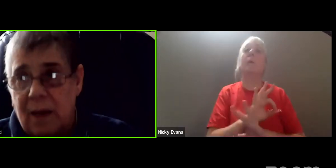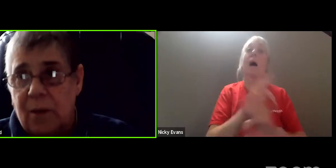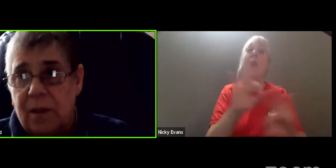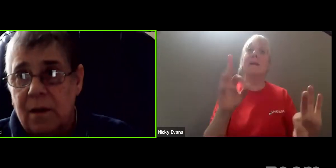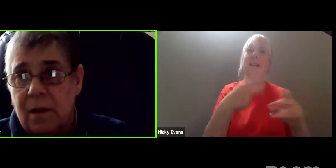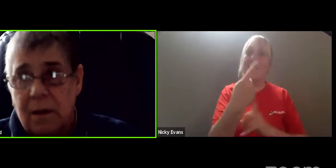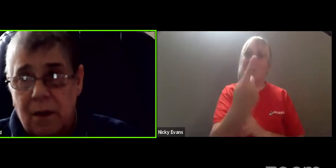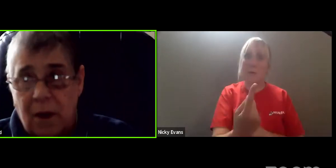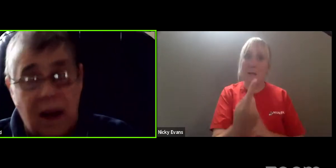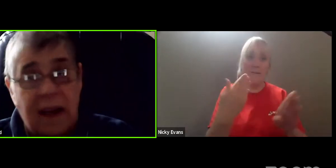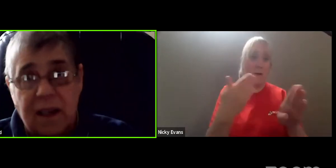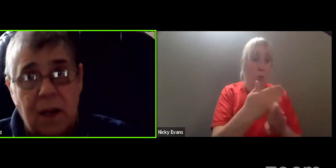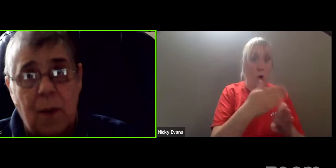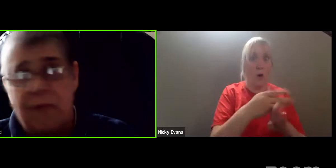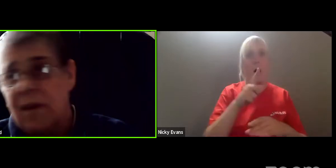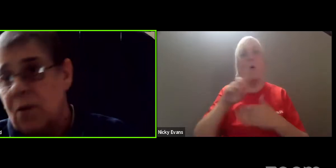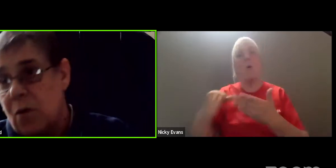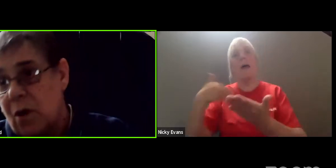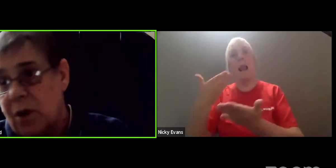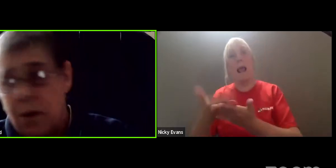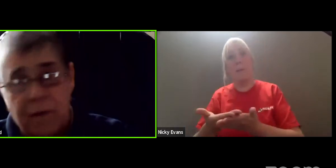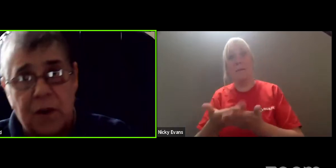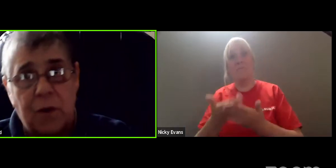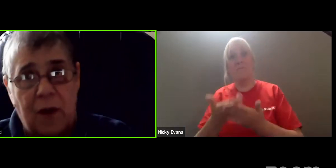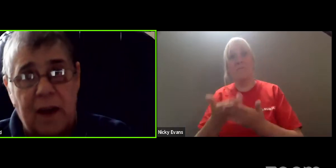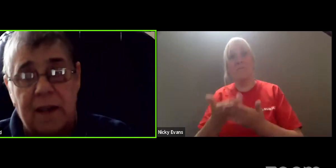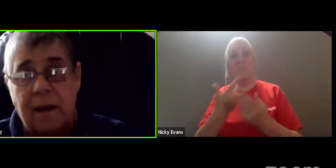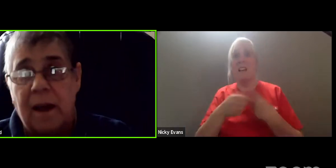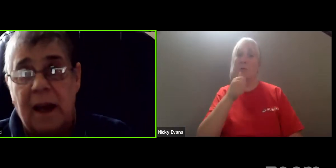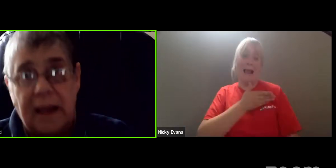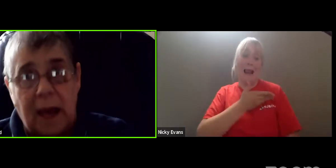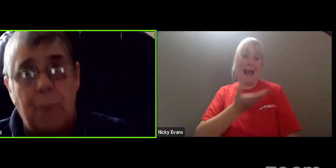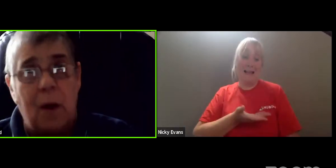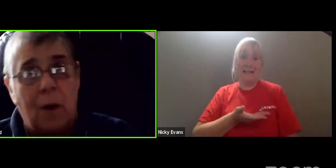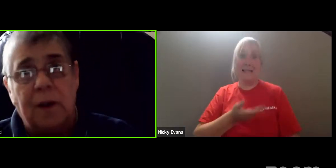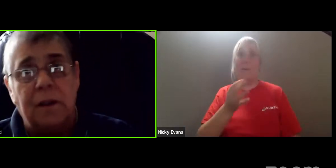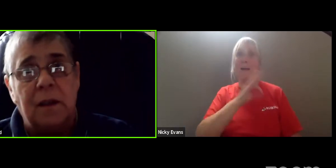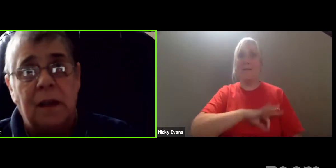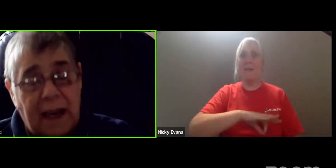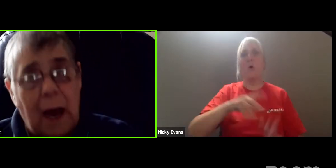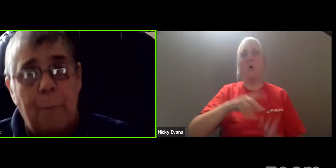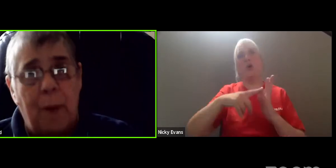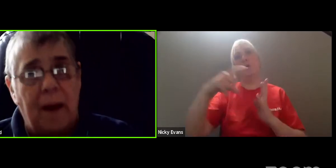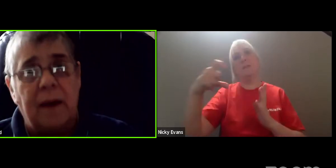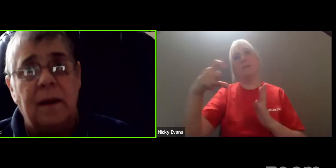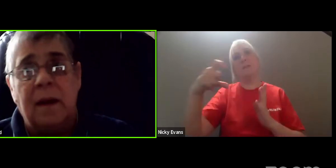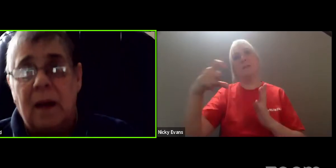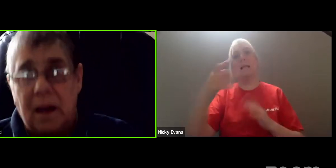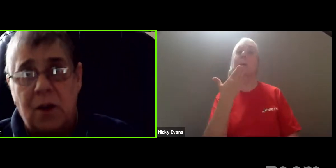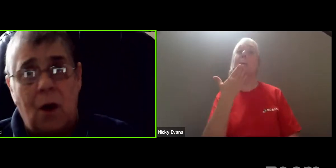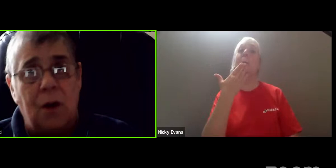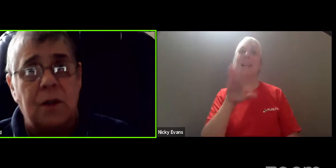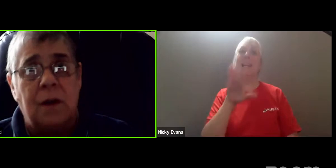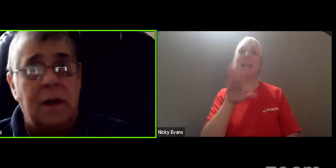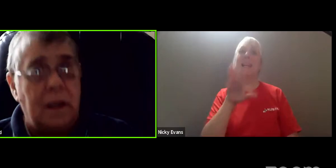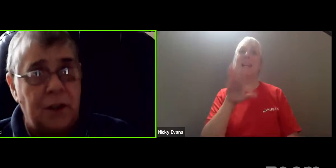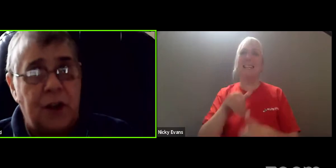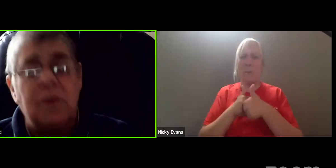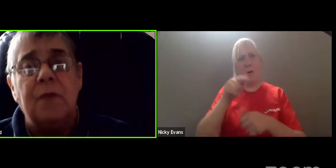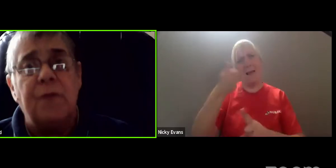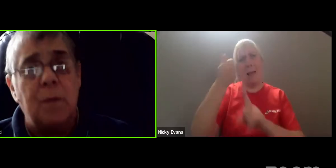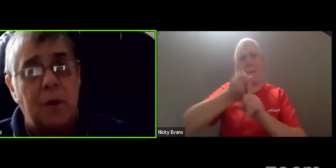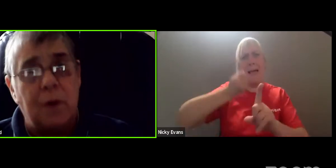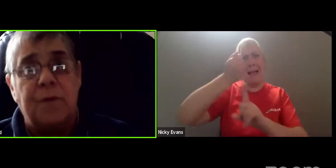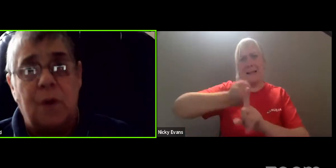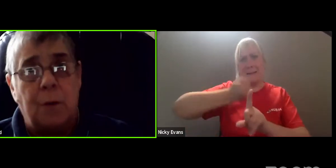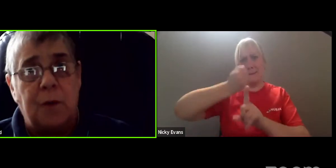a claimant, on legacy benefit or on universal credit, get behind a campaign and start